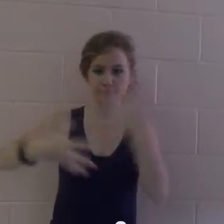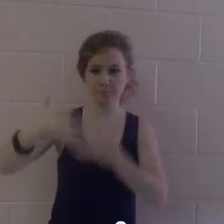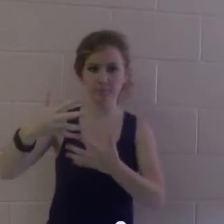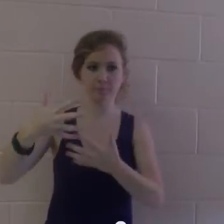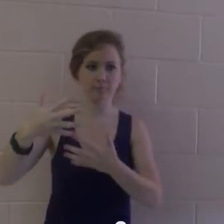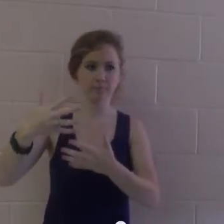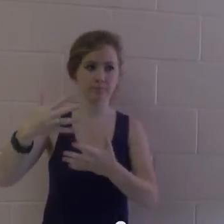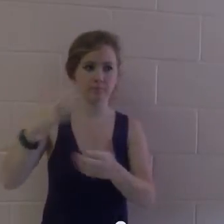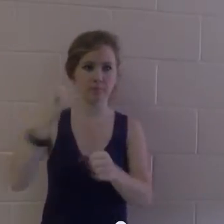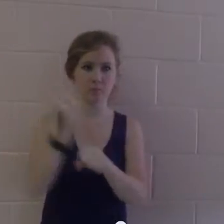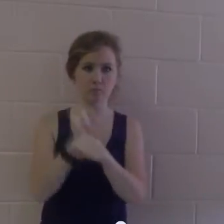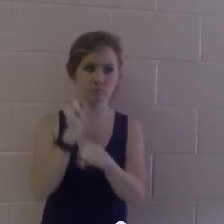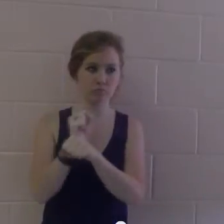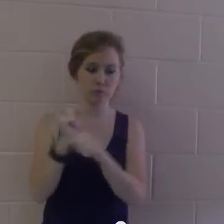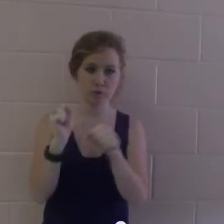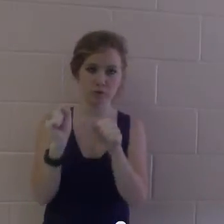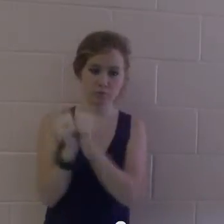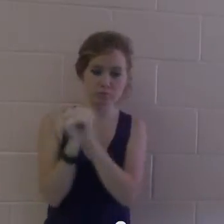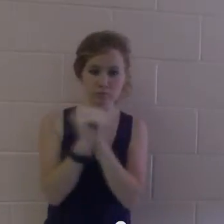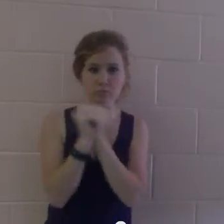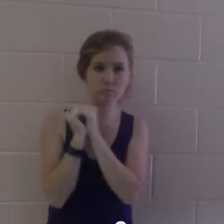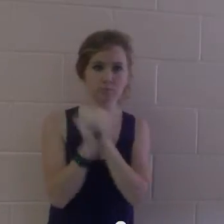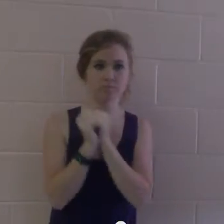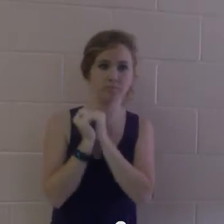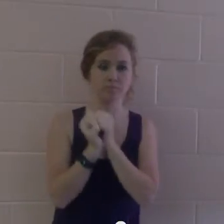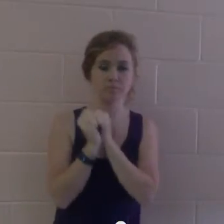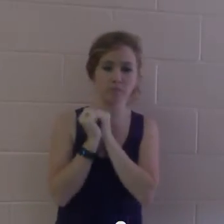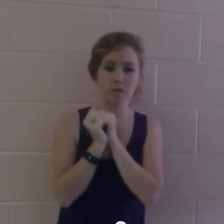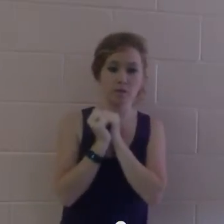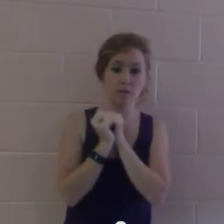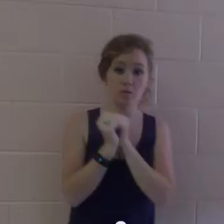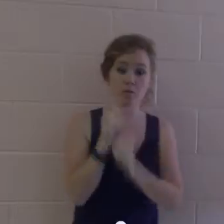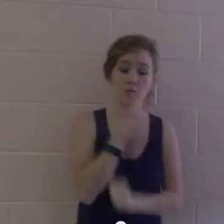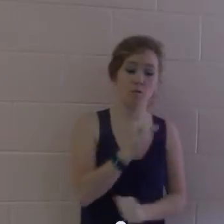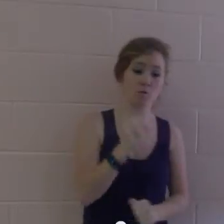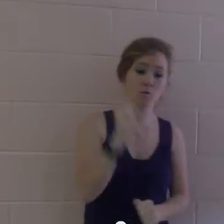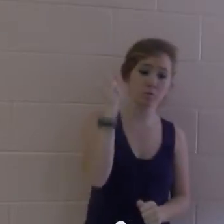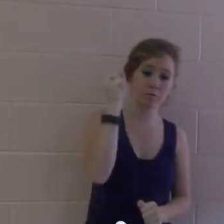At all, but that's why they have the family support, and that's why they work together.